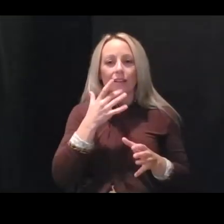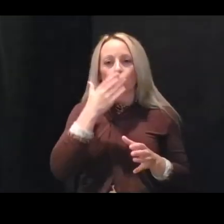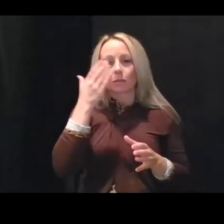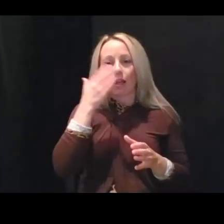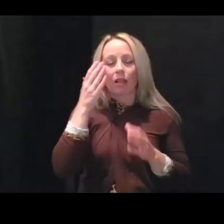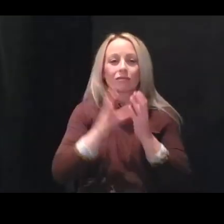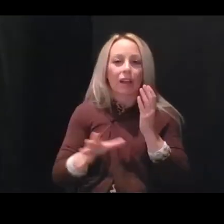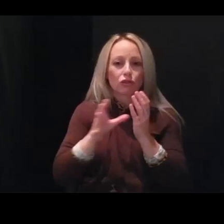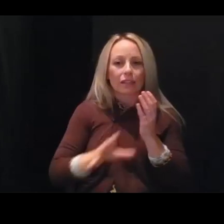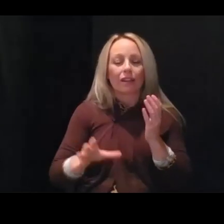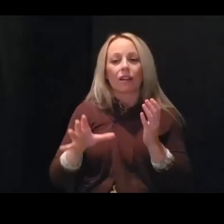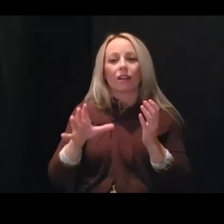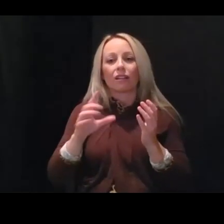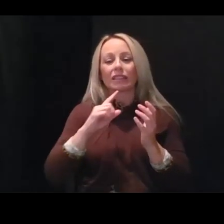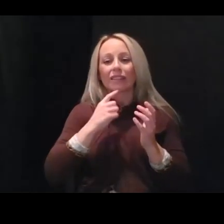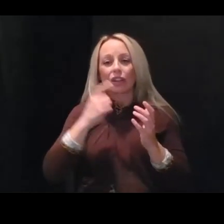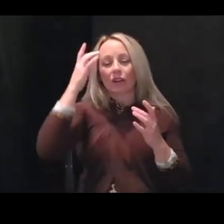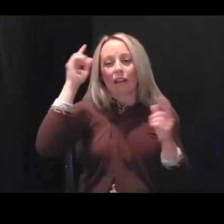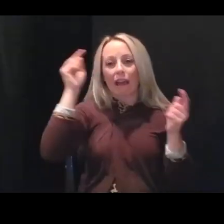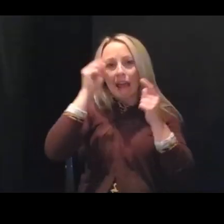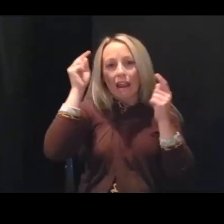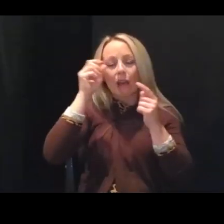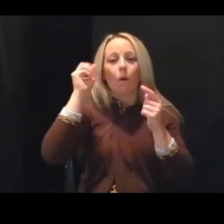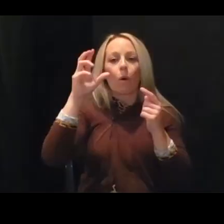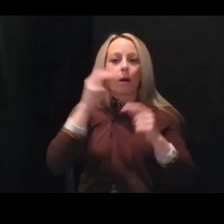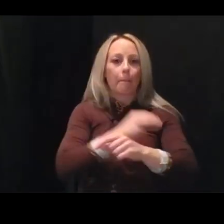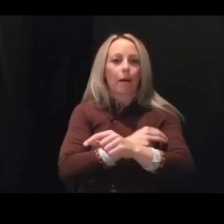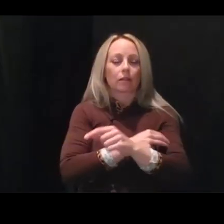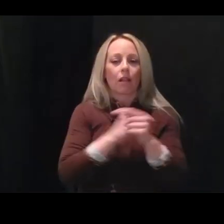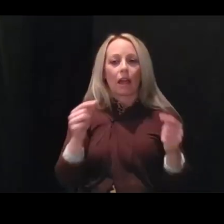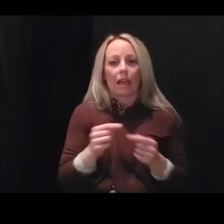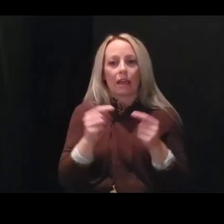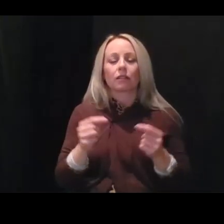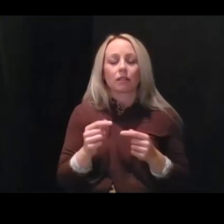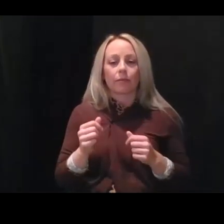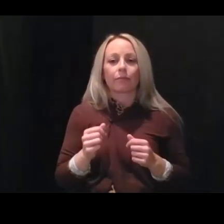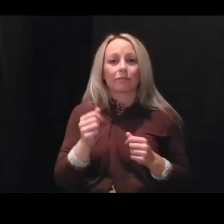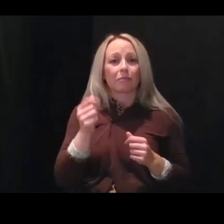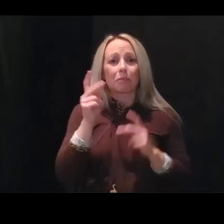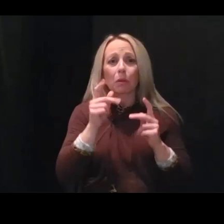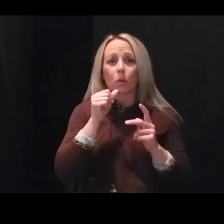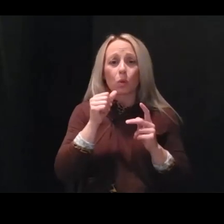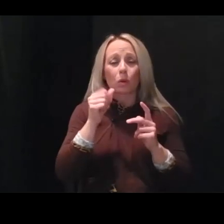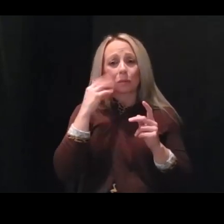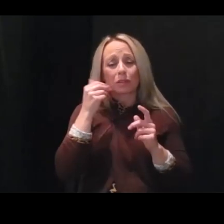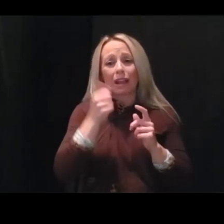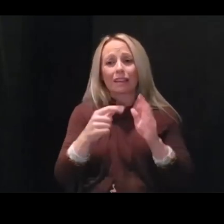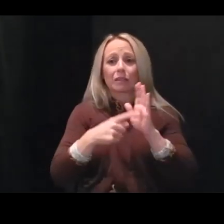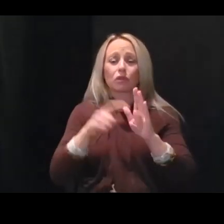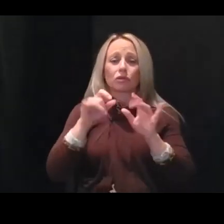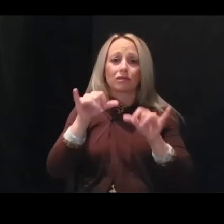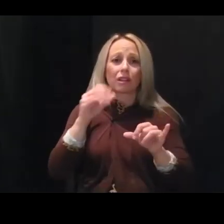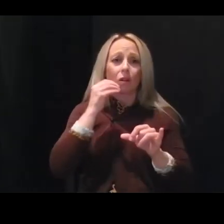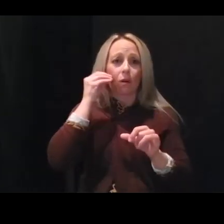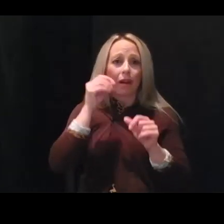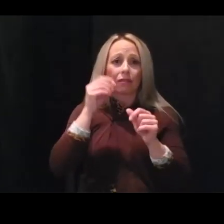diarrhea, severe headache, or muscle aches. Individuals experiencing any symptoms should stay home and consider getting